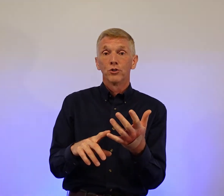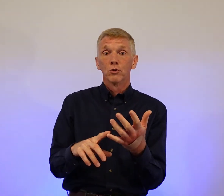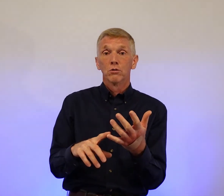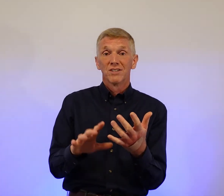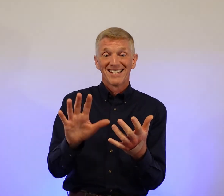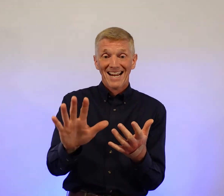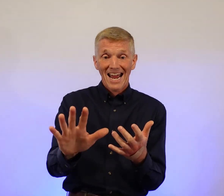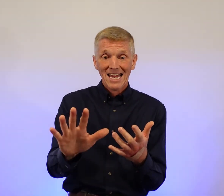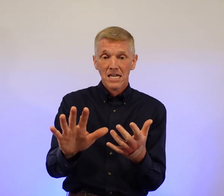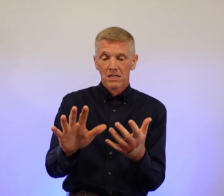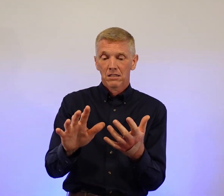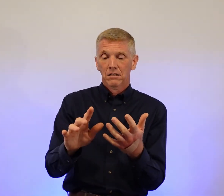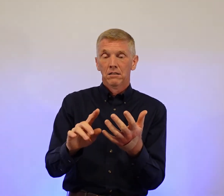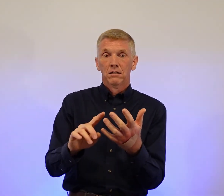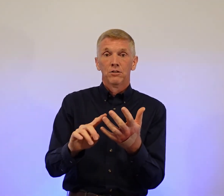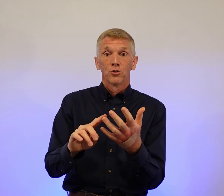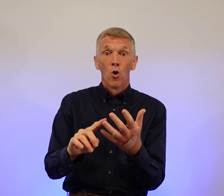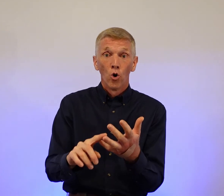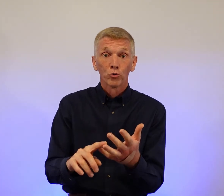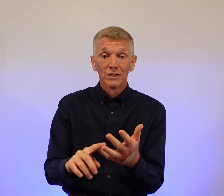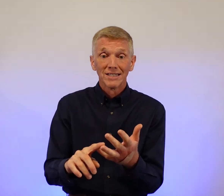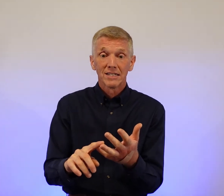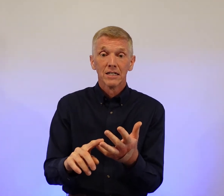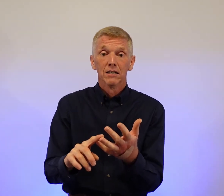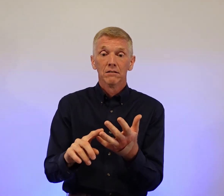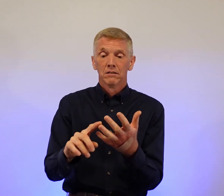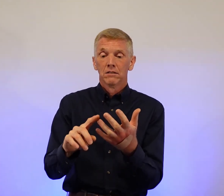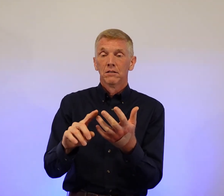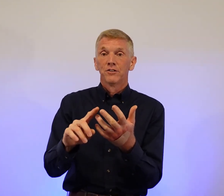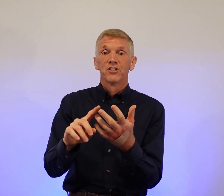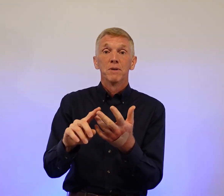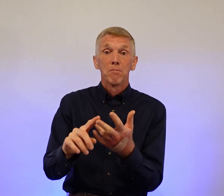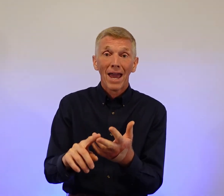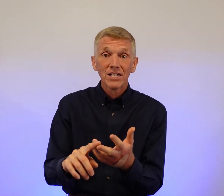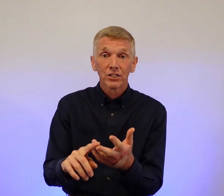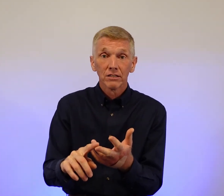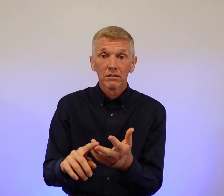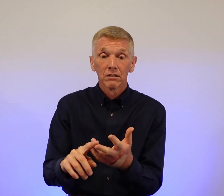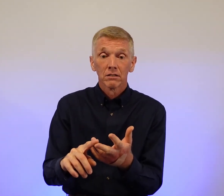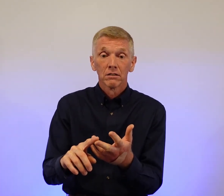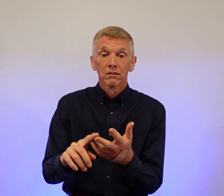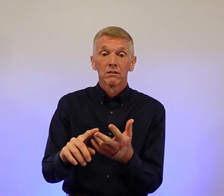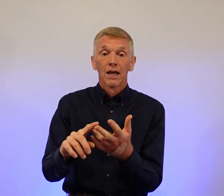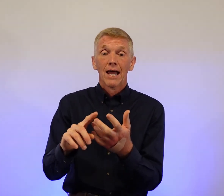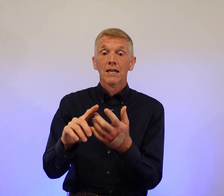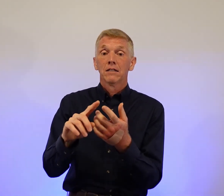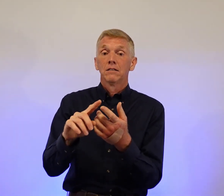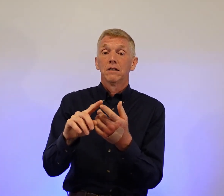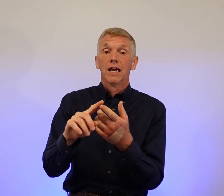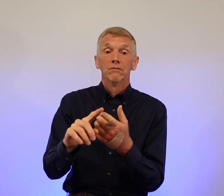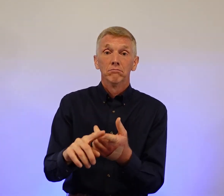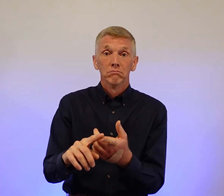to stay, to hold really still, to be patient, okay, and don't